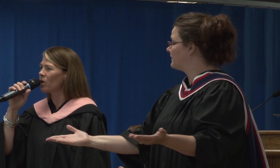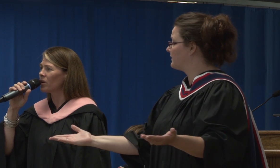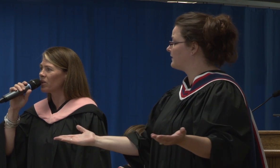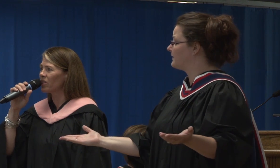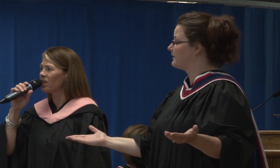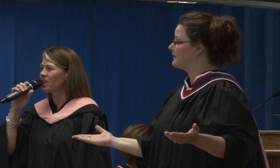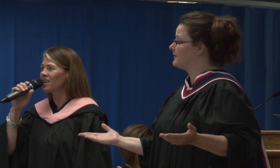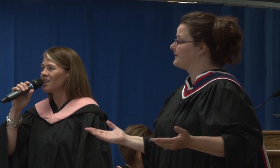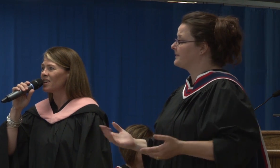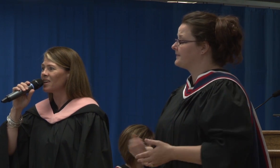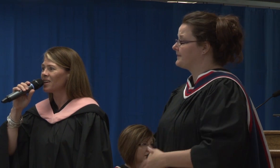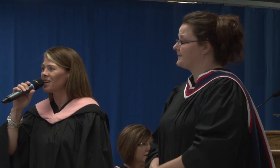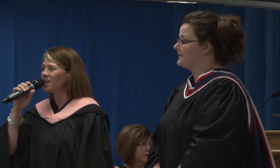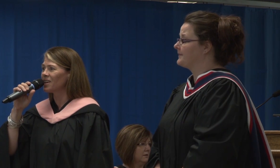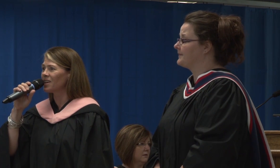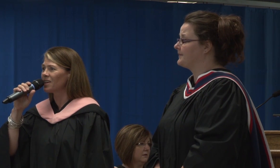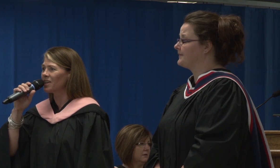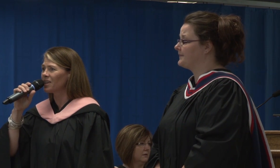for